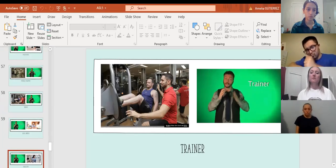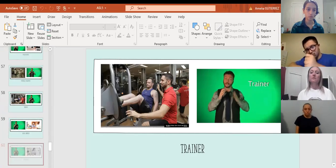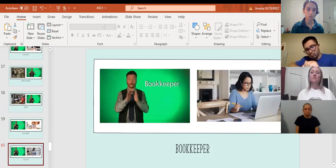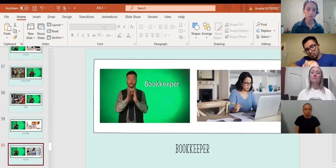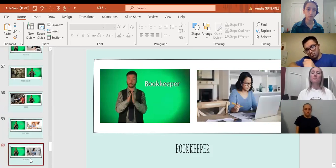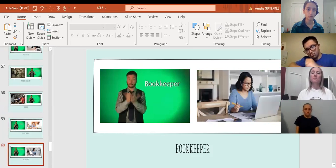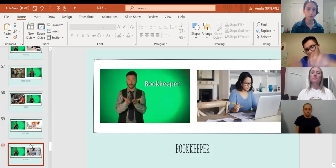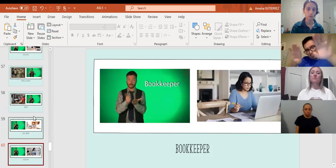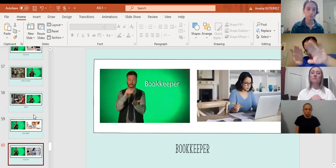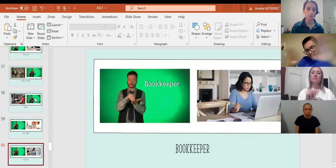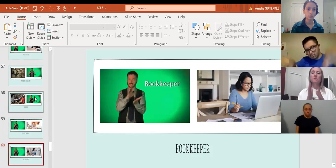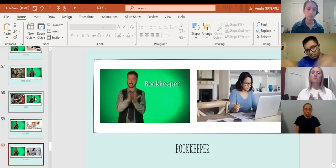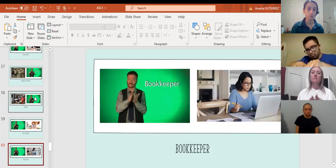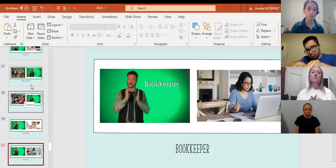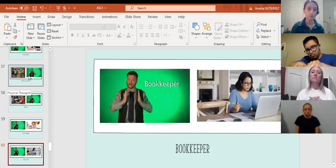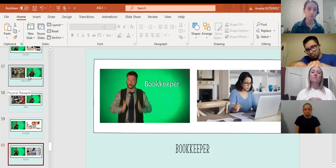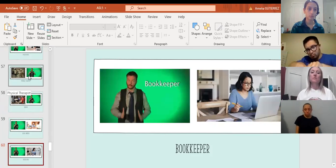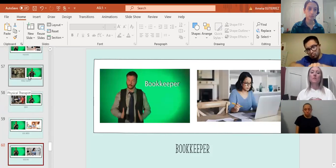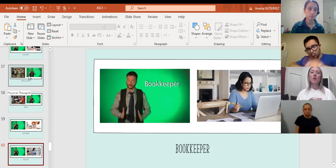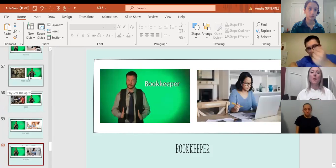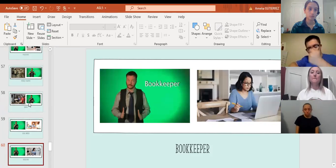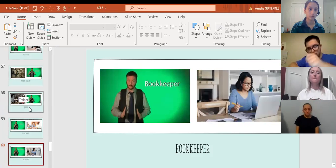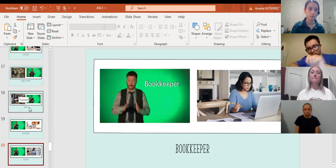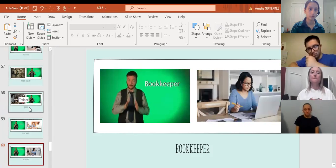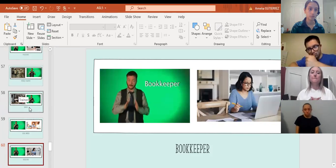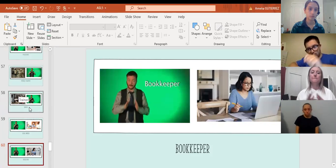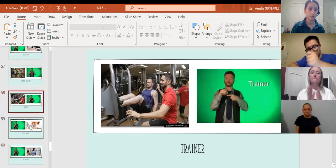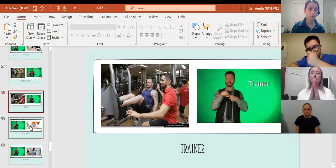Ooh, no, stop.